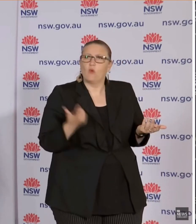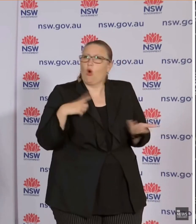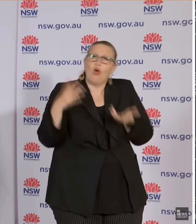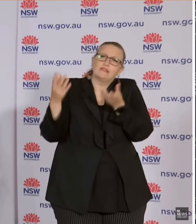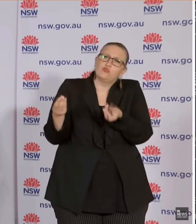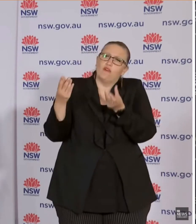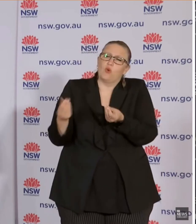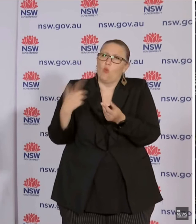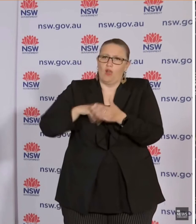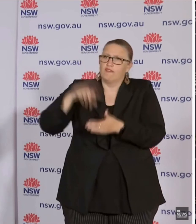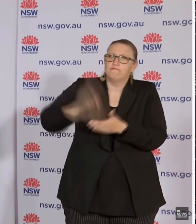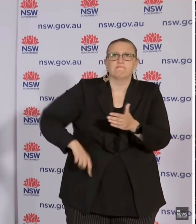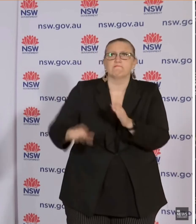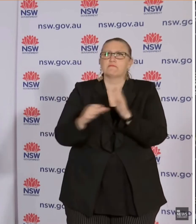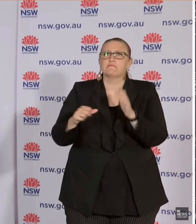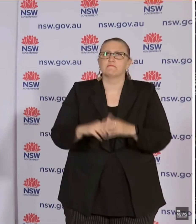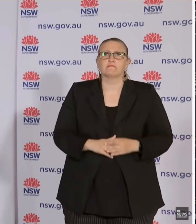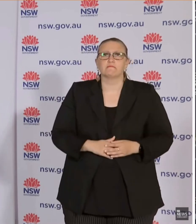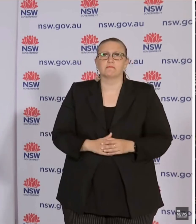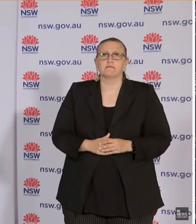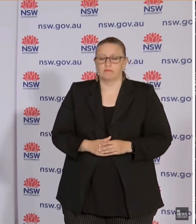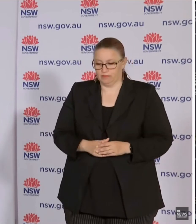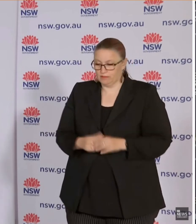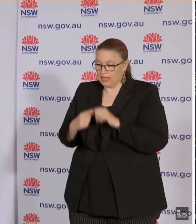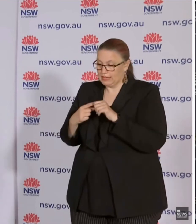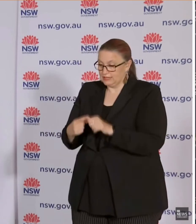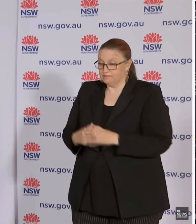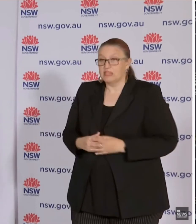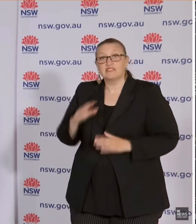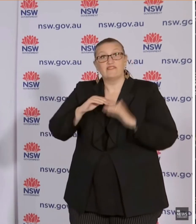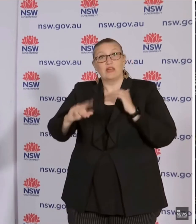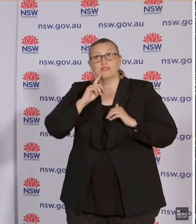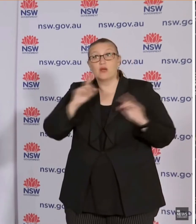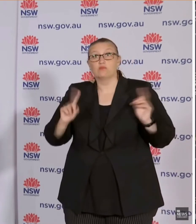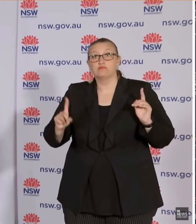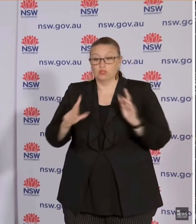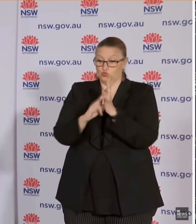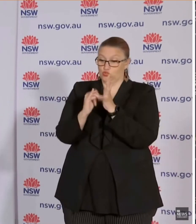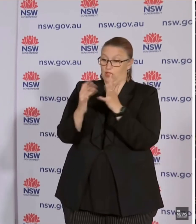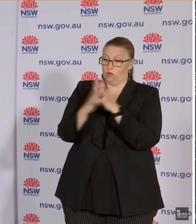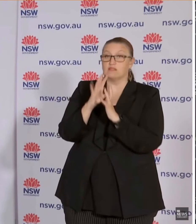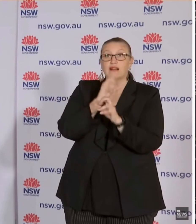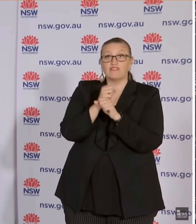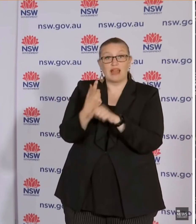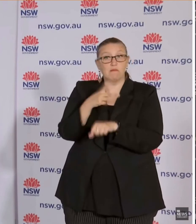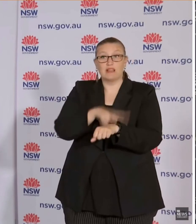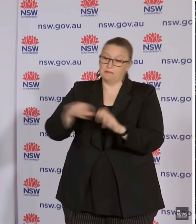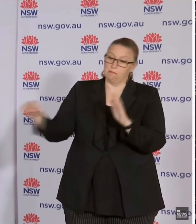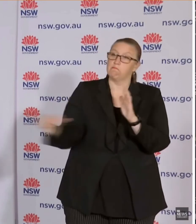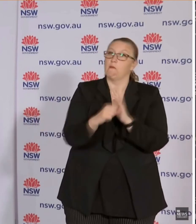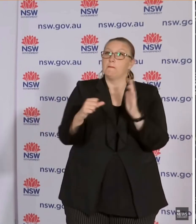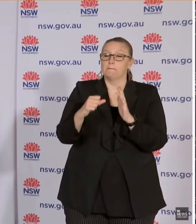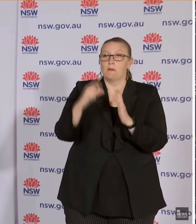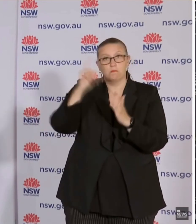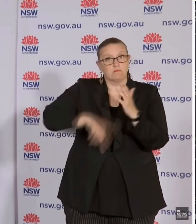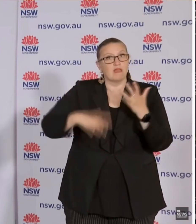it's fair to say the police have taken a very tough stance, and so has the New South Wales government, on those that we can take that tough stance on. And there are